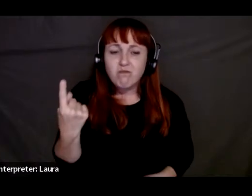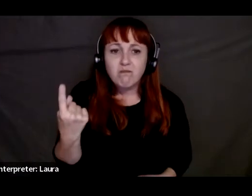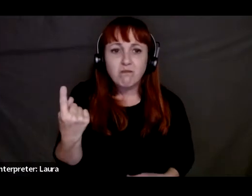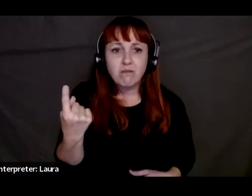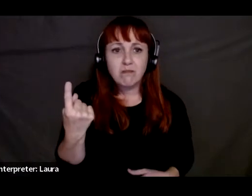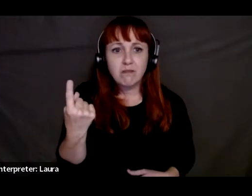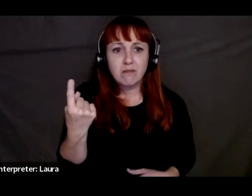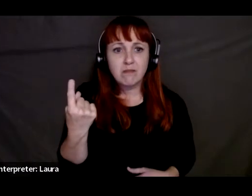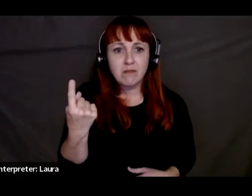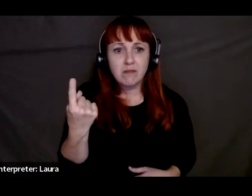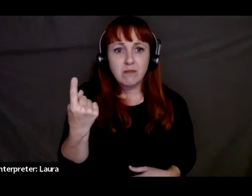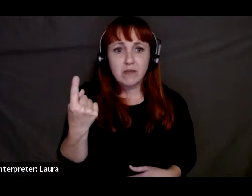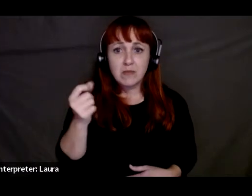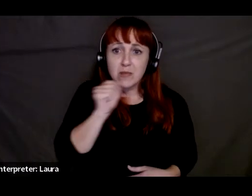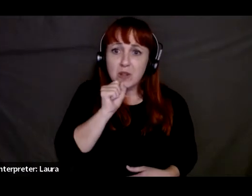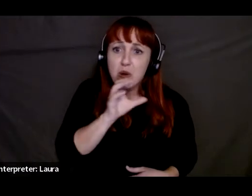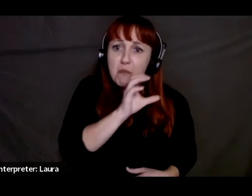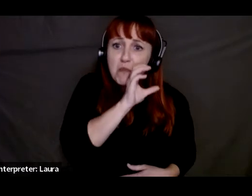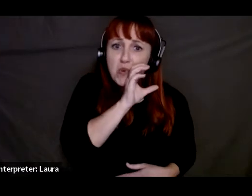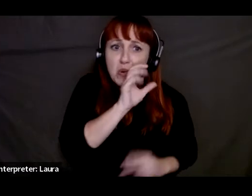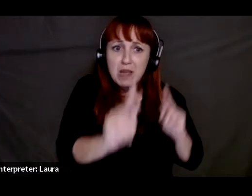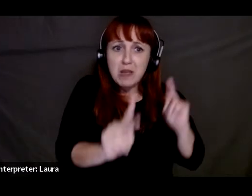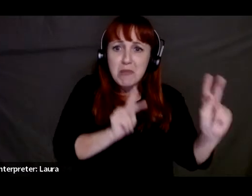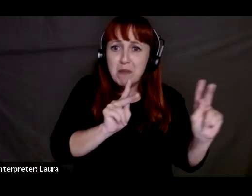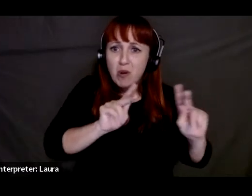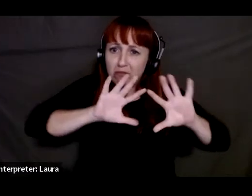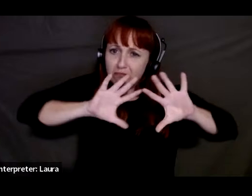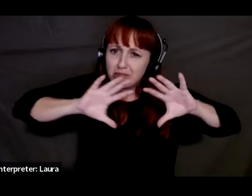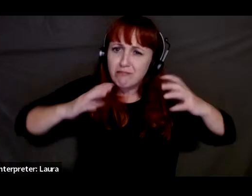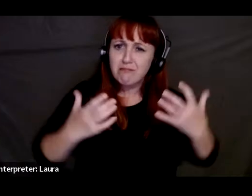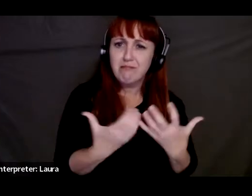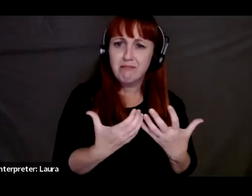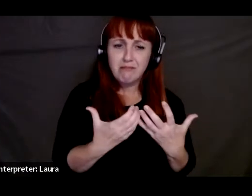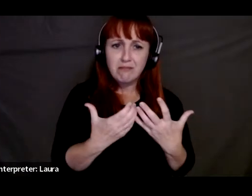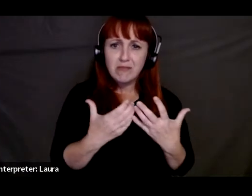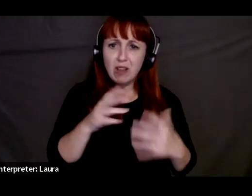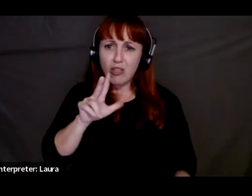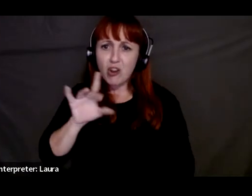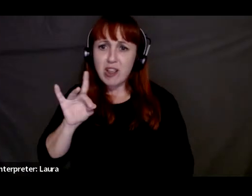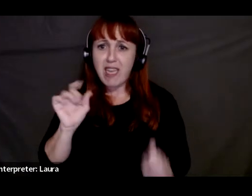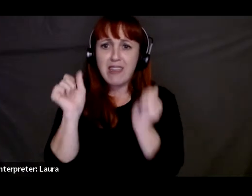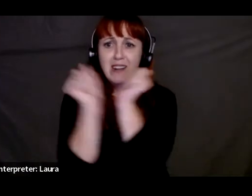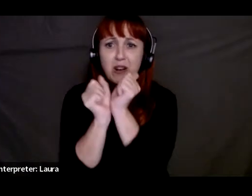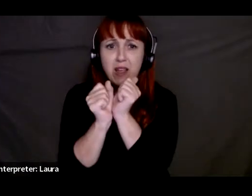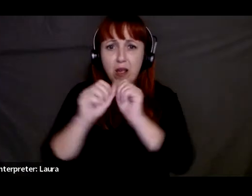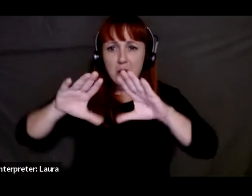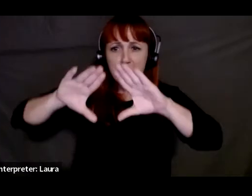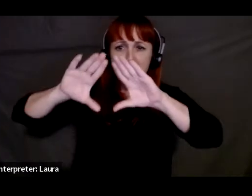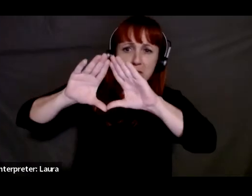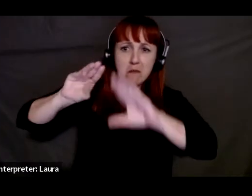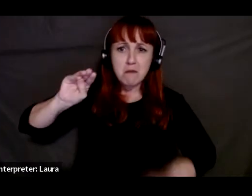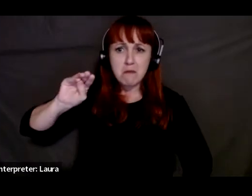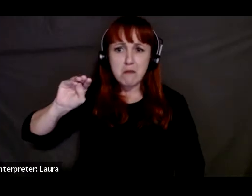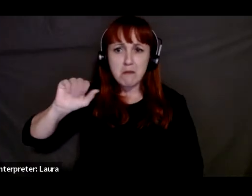We Kupunas, 38 of us, got arrested on the Mauna.